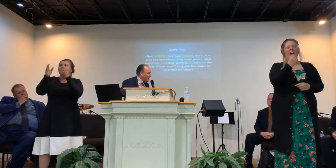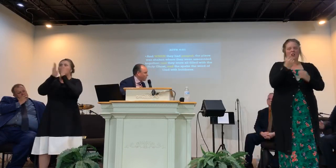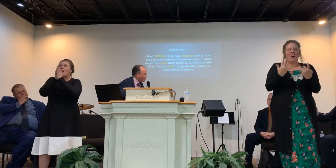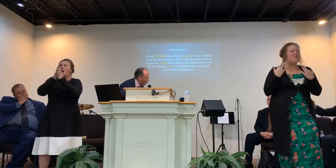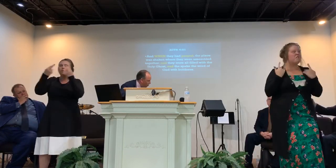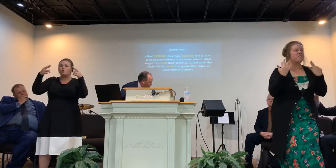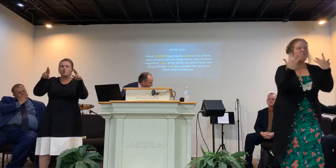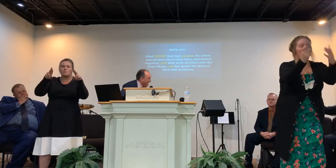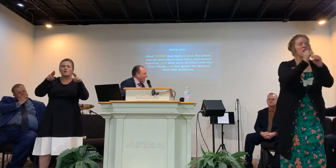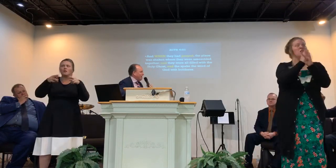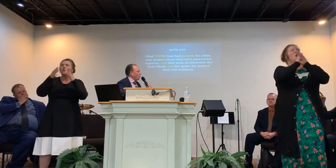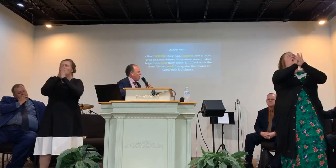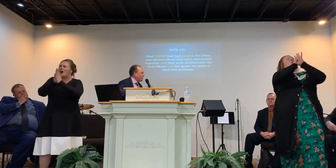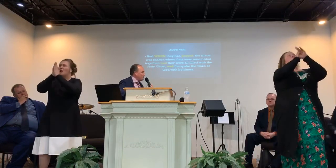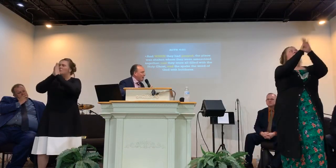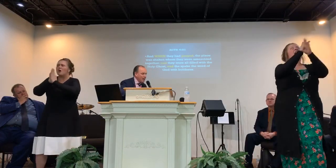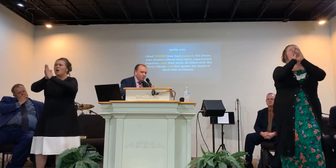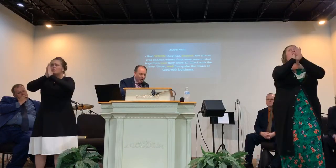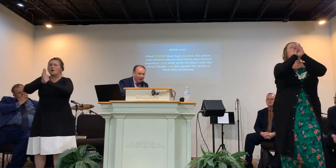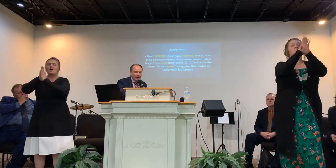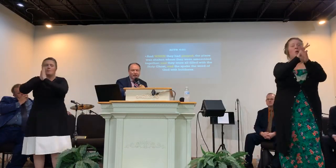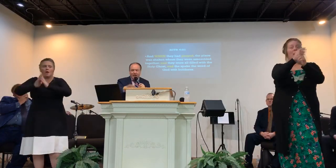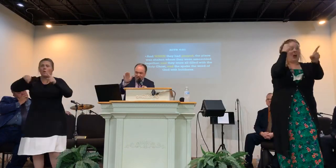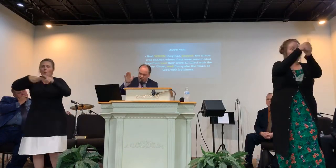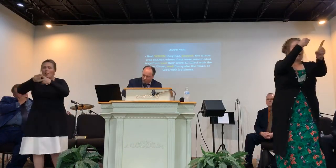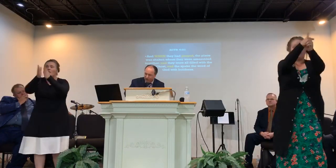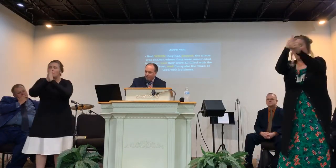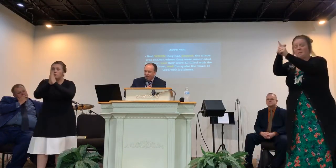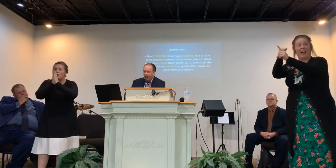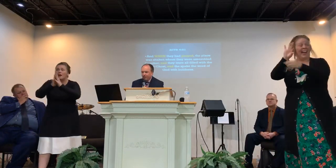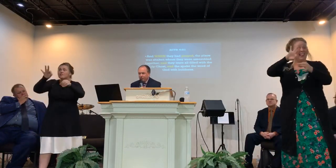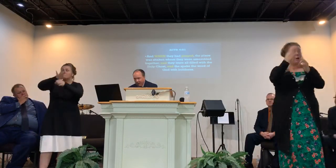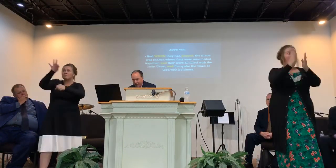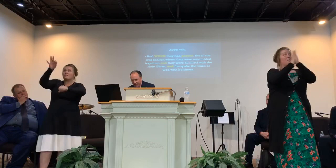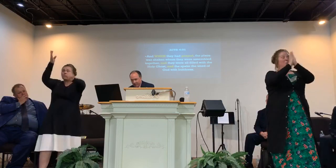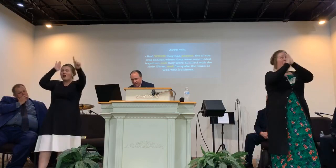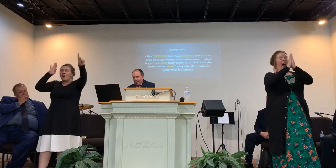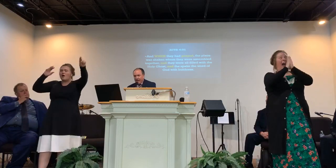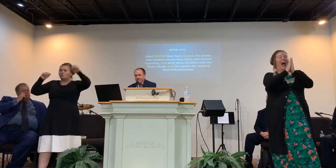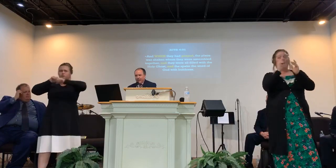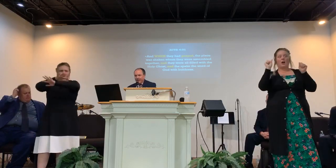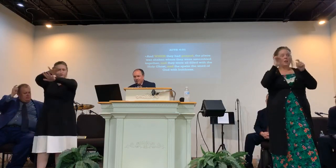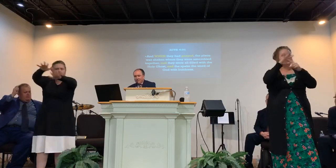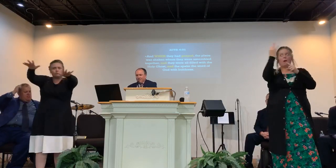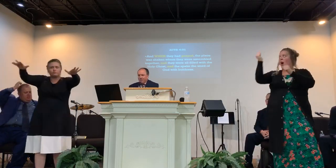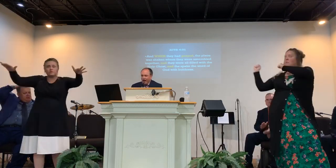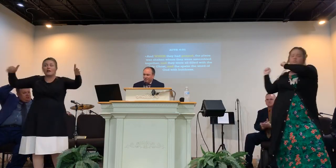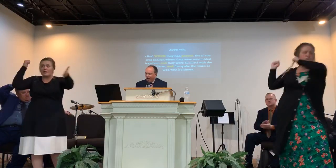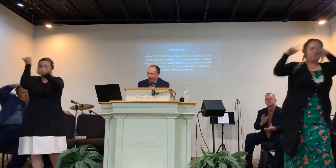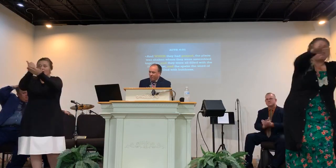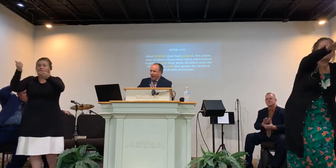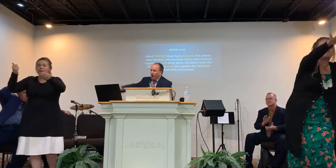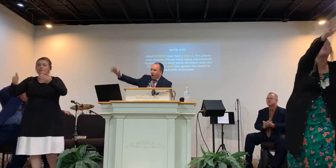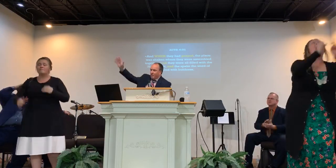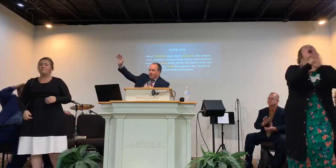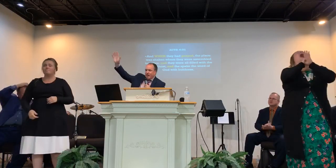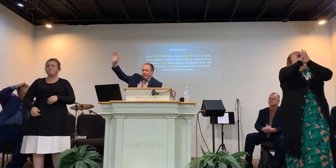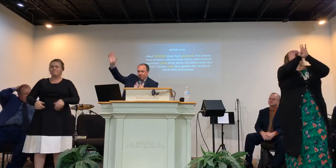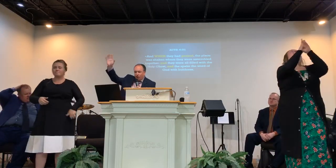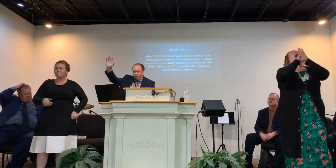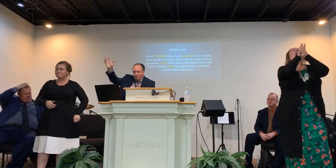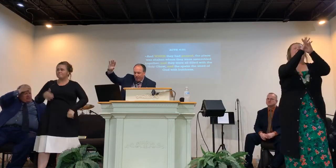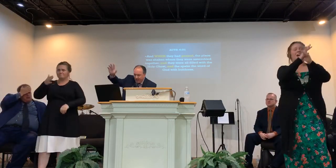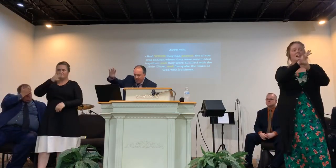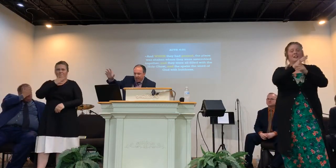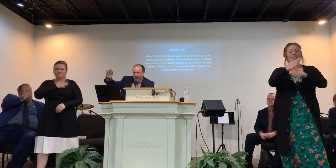meeting in the upper room. And when they prayed, the Spirit of God fell. Amen. My arm has